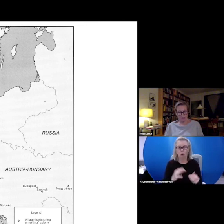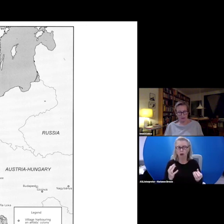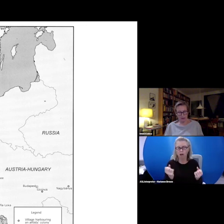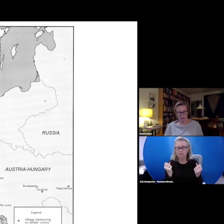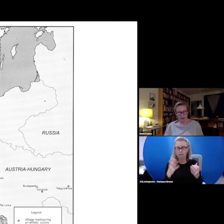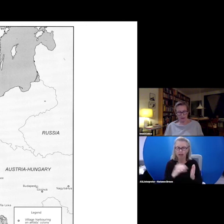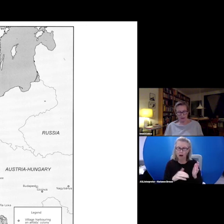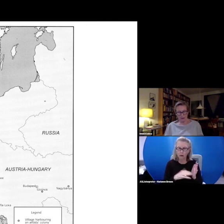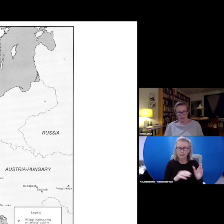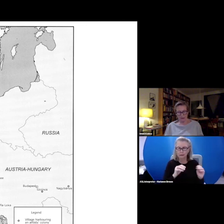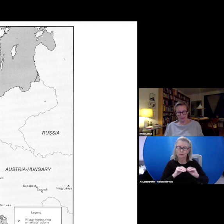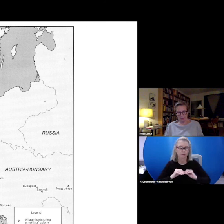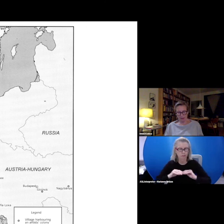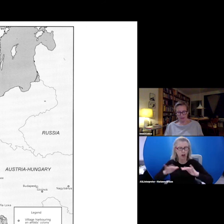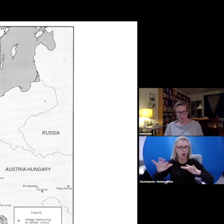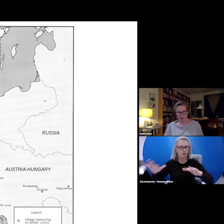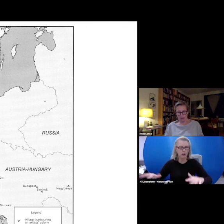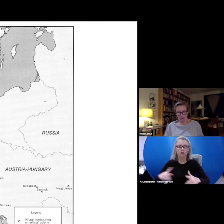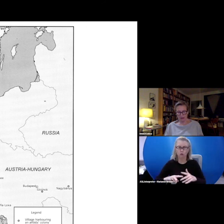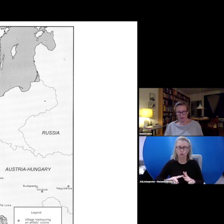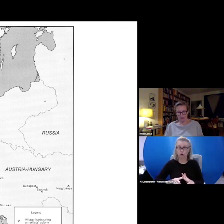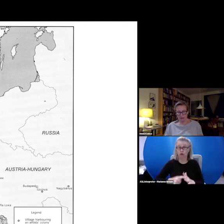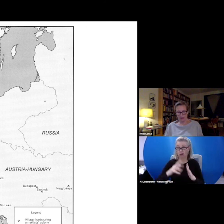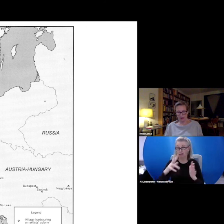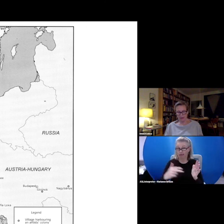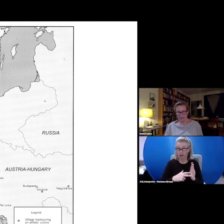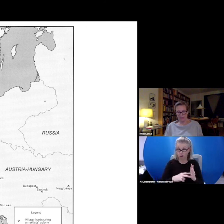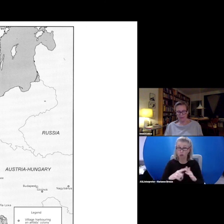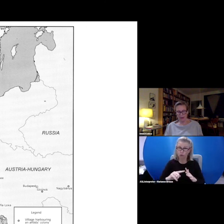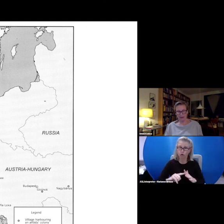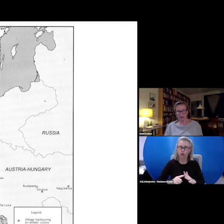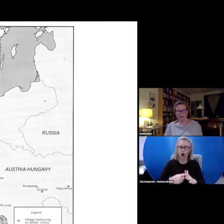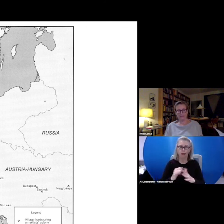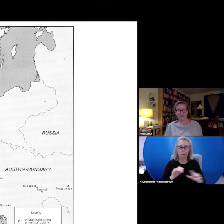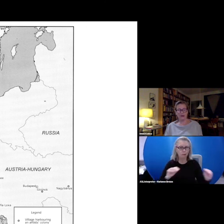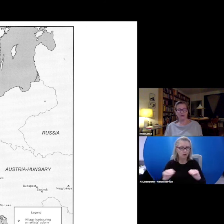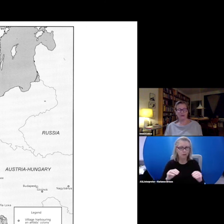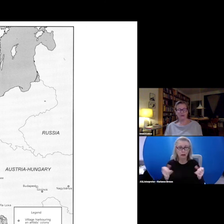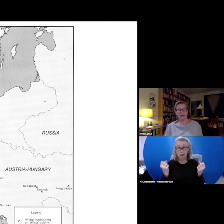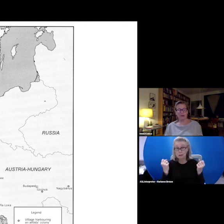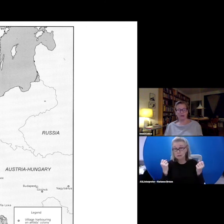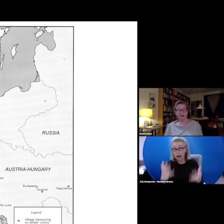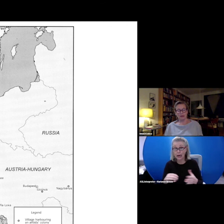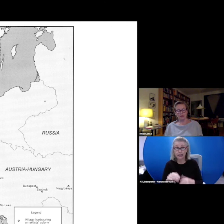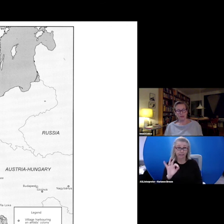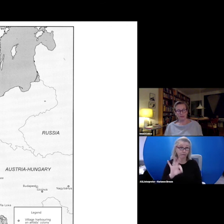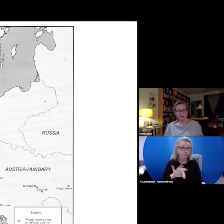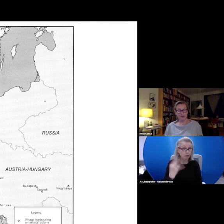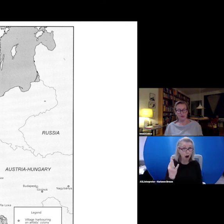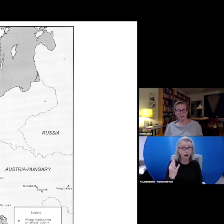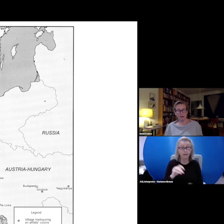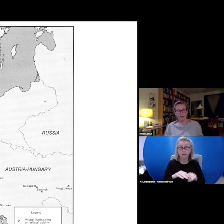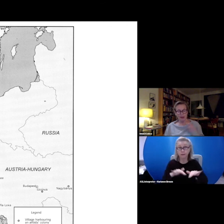periods of time to establish artist communities in rural areas, mainly in France,